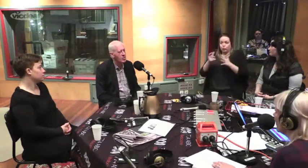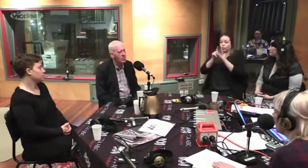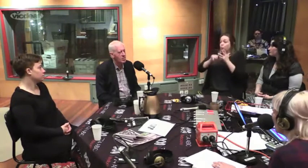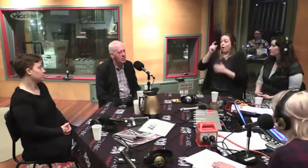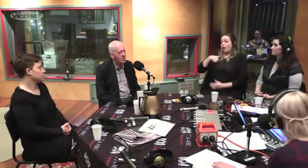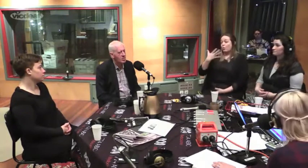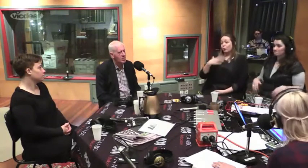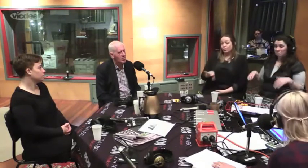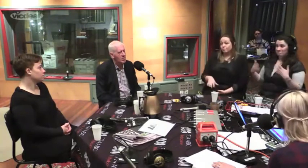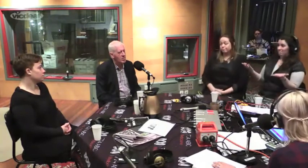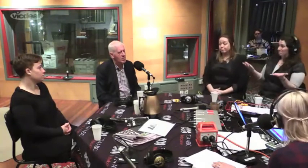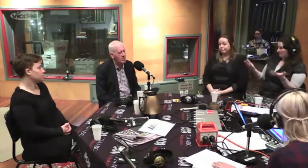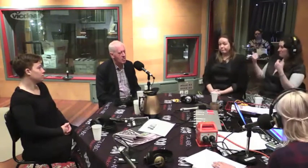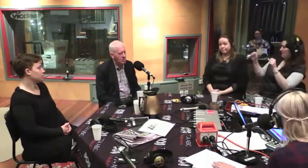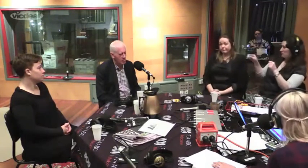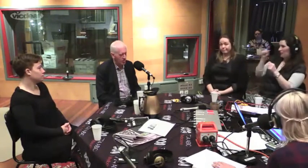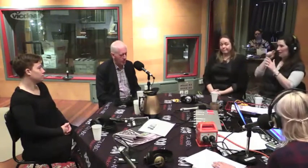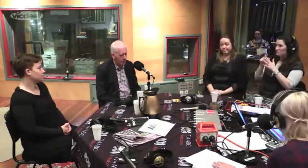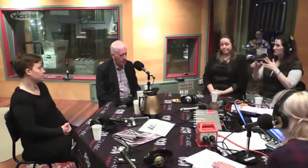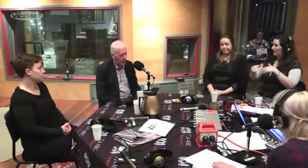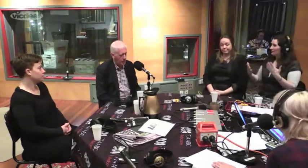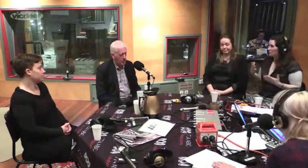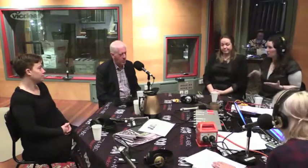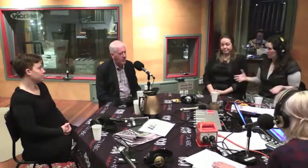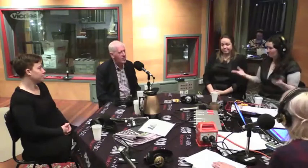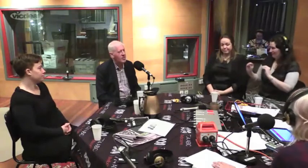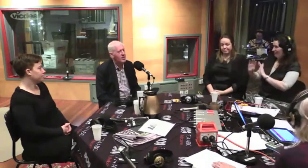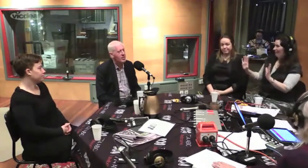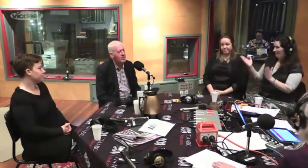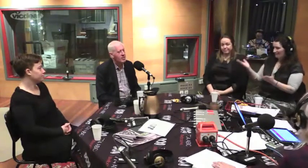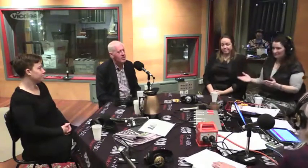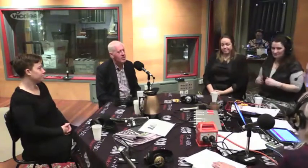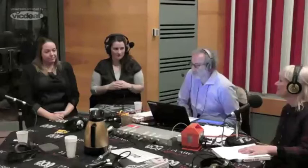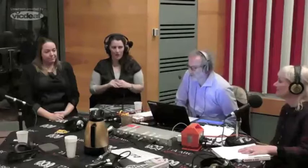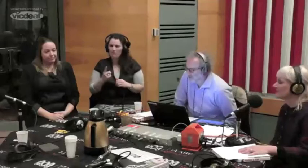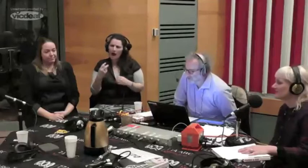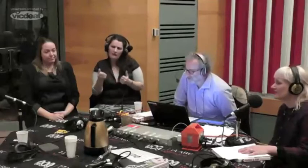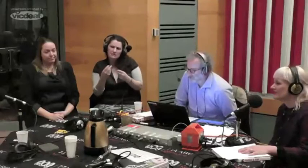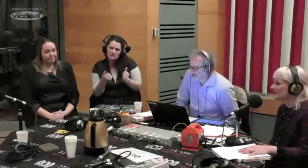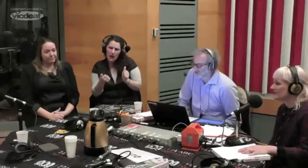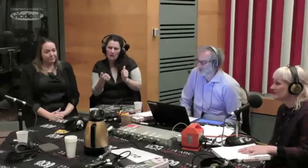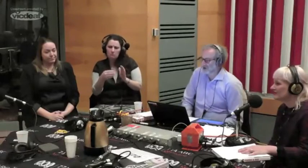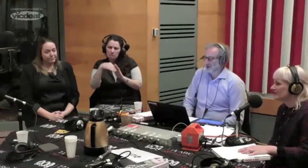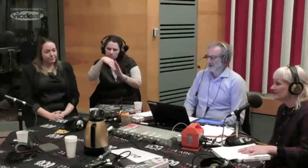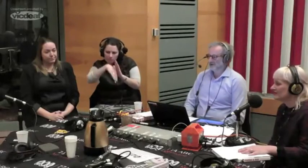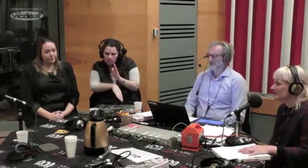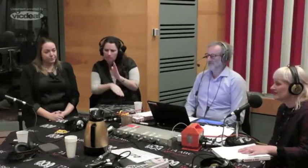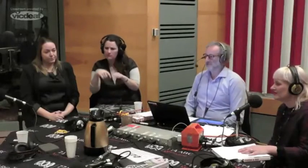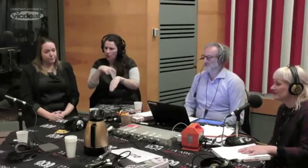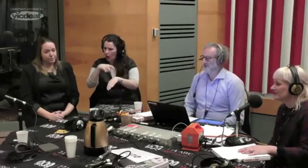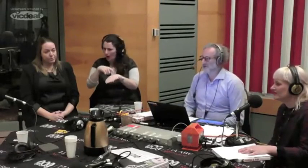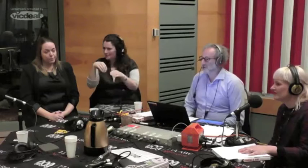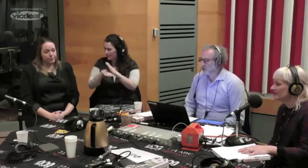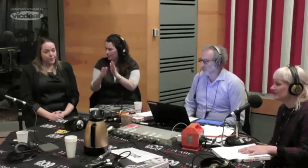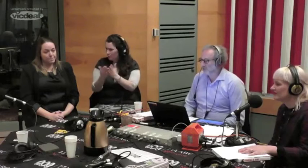wanted. Which you clearly went on to do, although there's some down moments in the book. For instance, your attempts